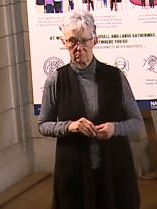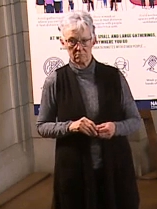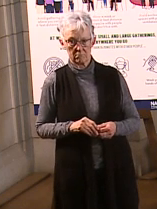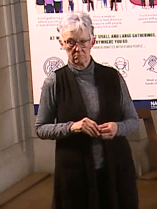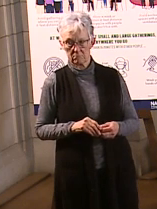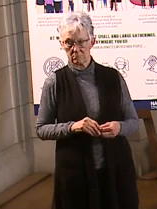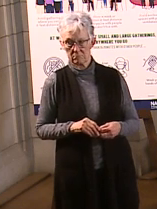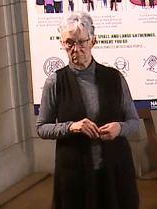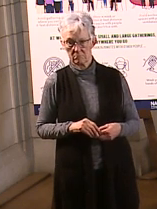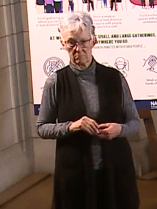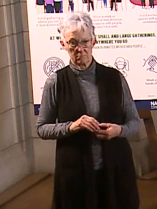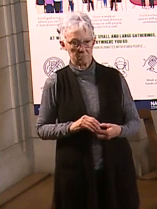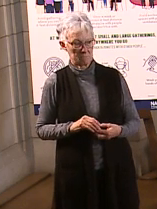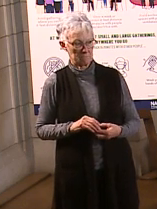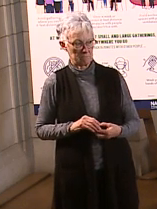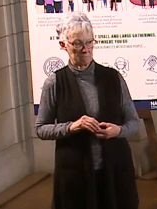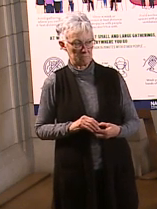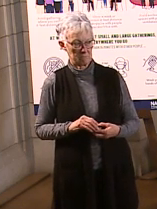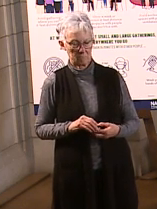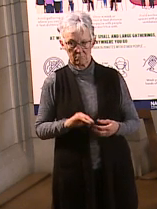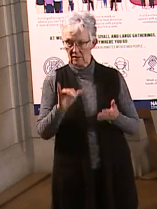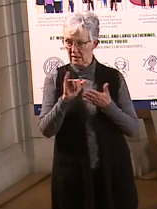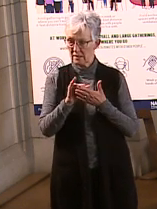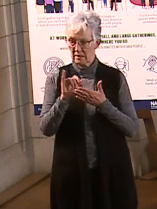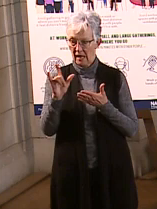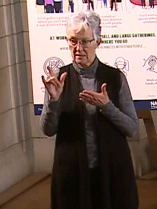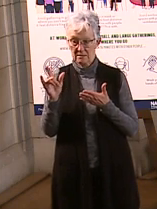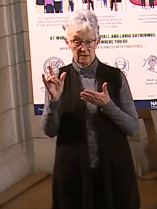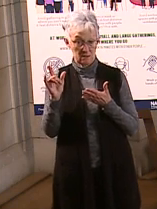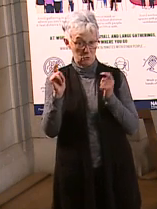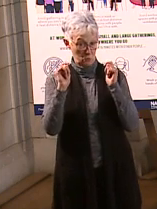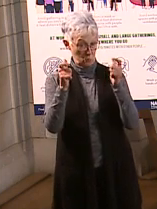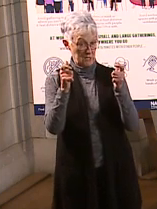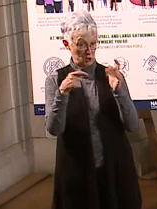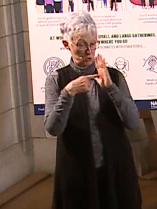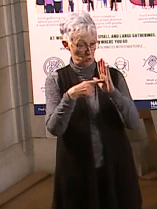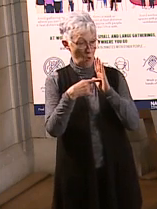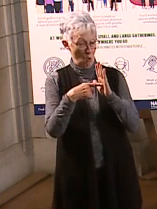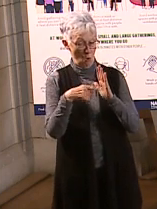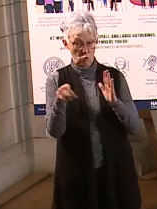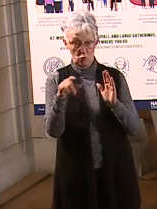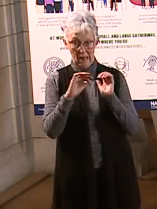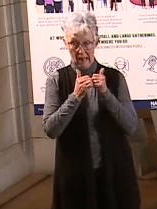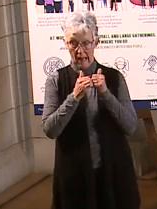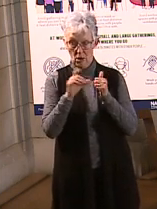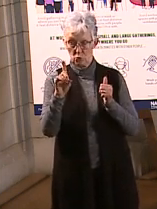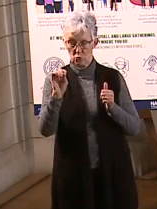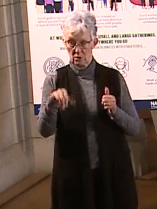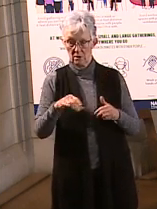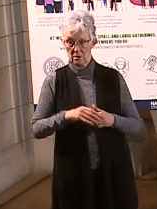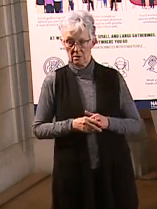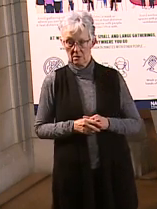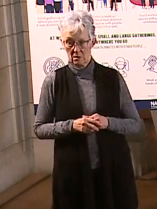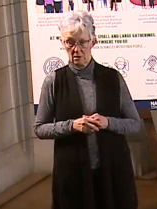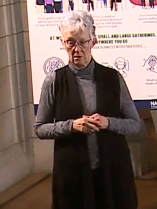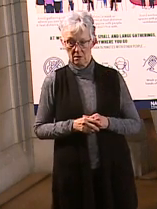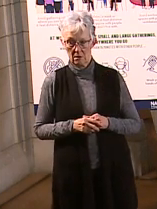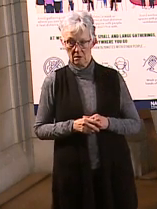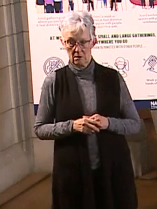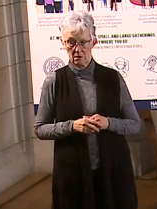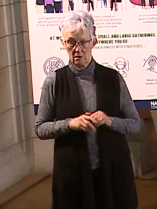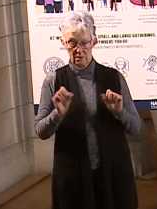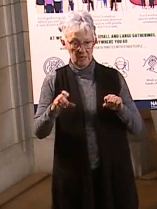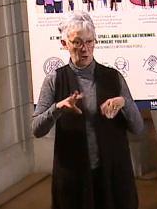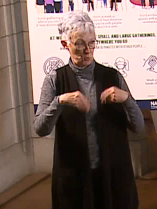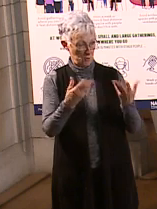owed. And that is the quick demonstration for. So Ruth, a Yes. couple of things. Can you give out the URLs for